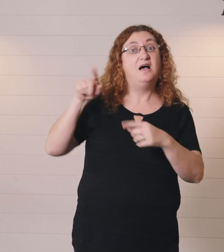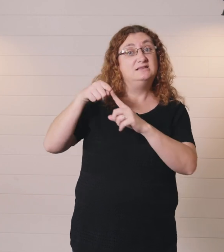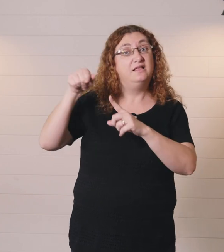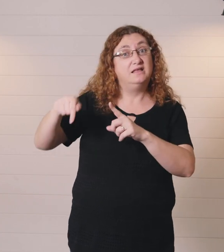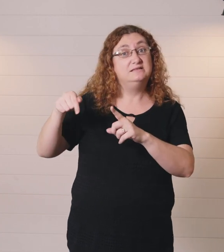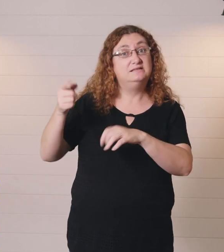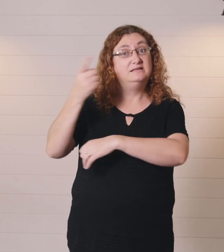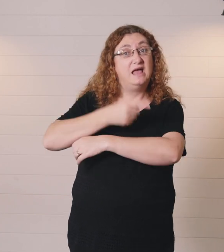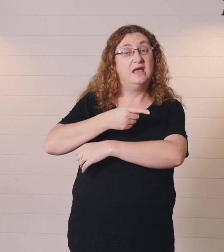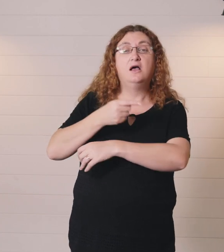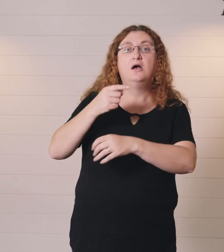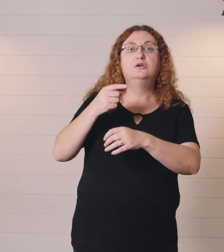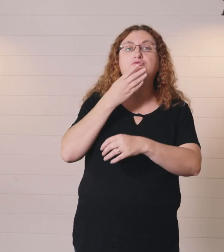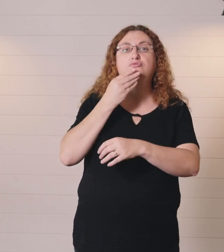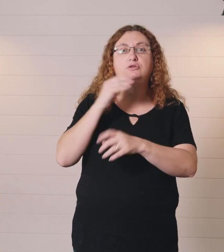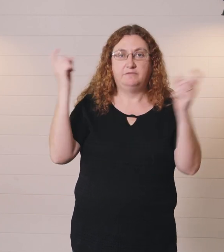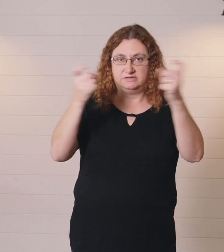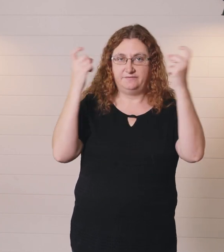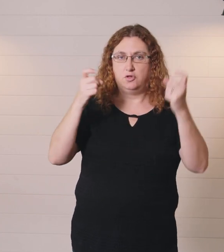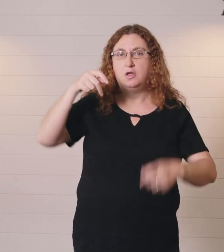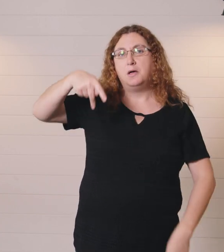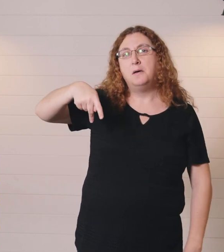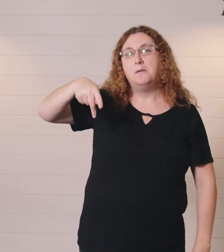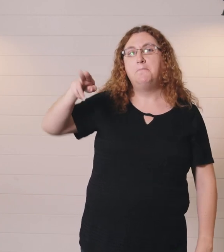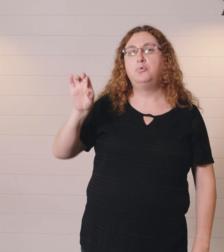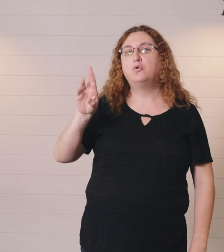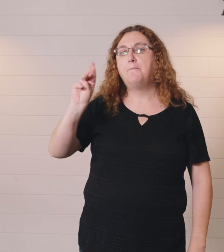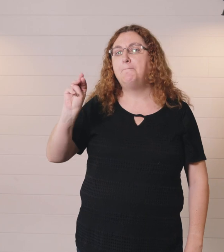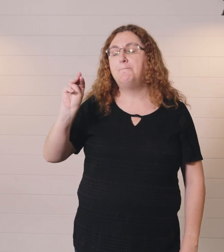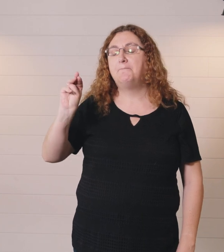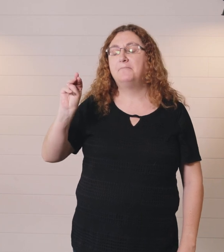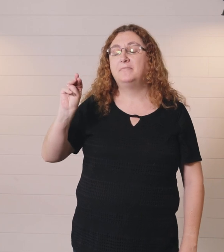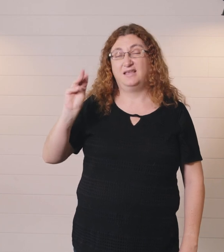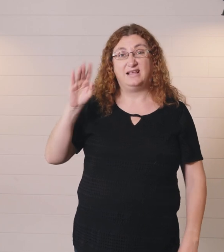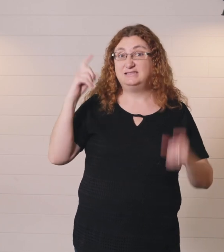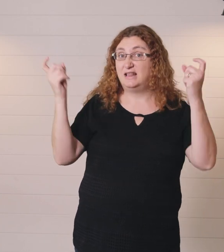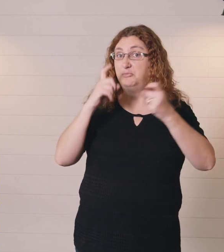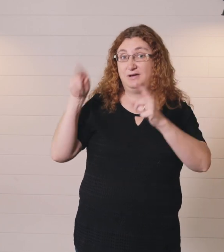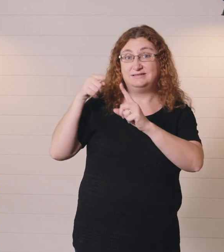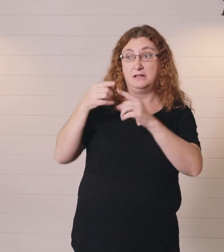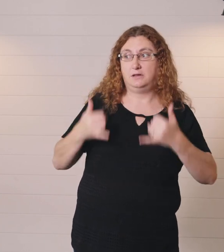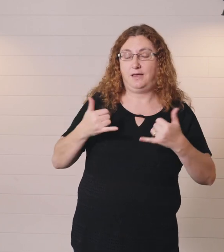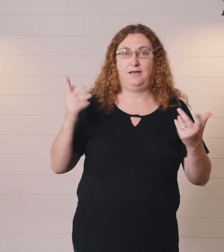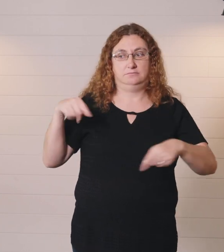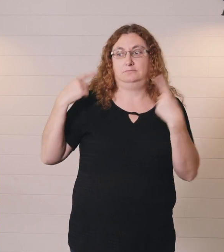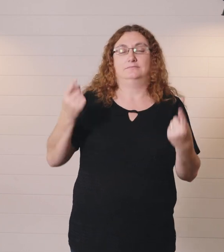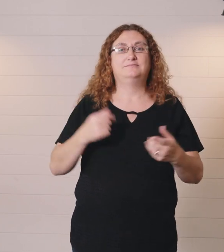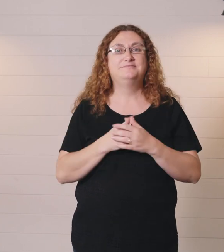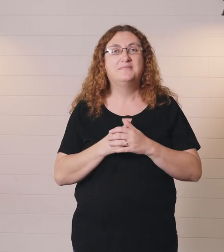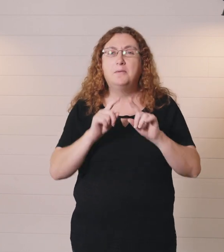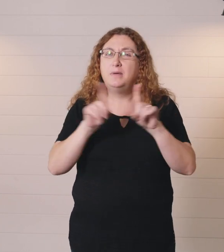Jewish festival of Purim. But for now, what I want to remind you of and what I want to point out is that God is working